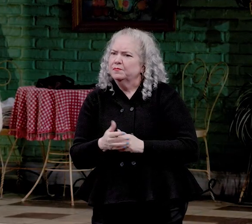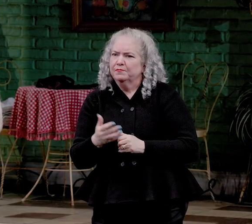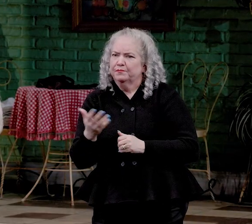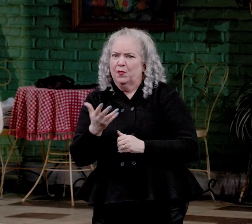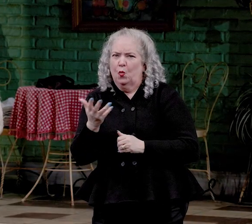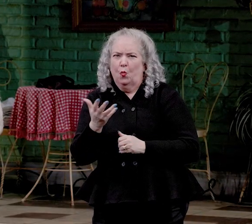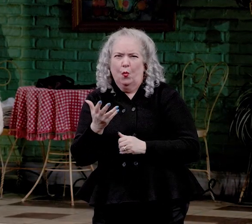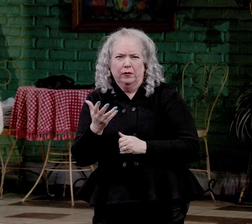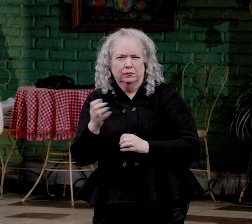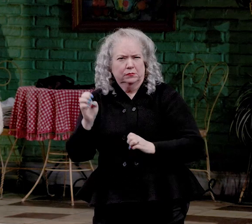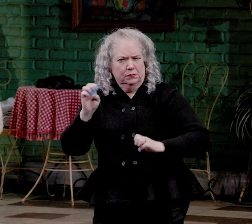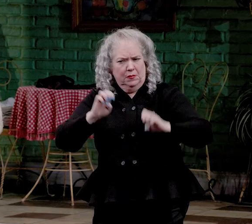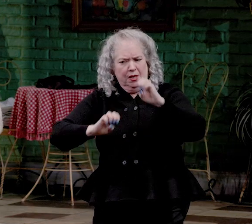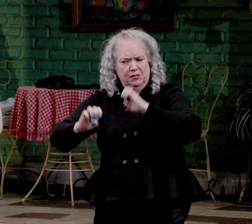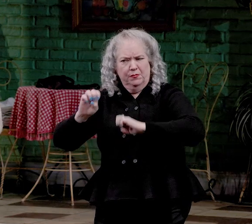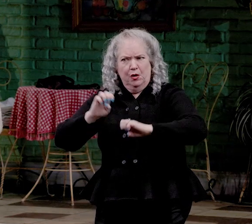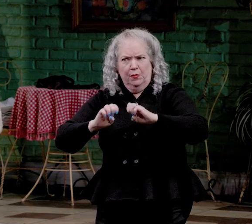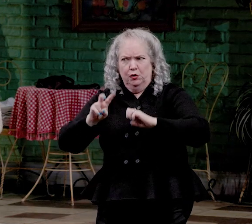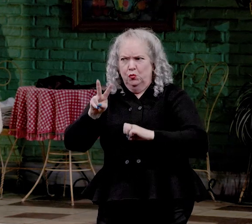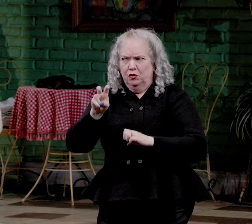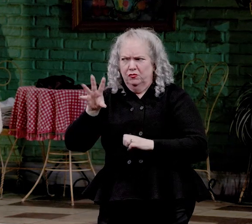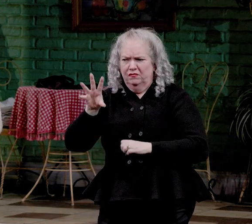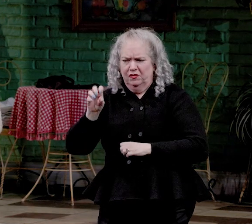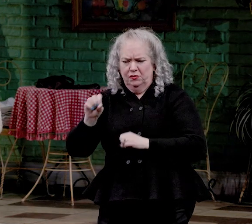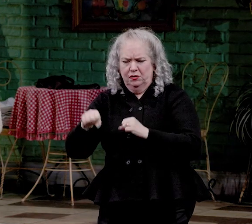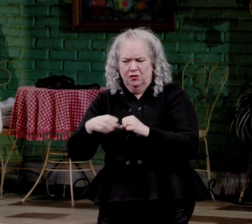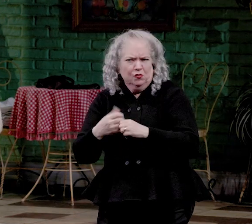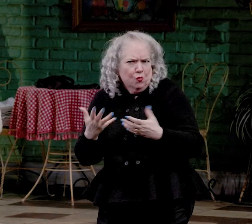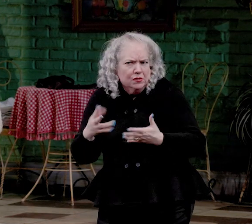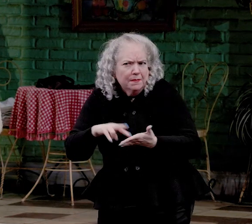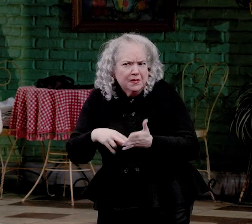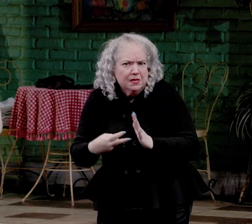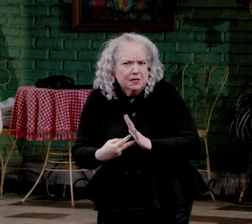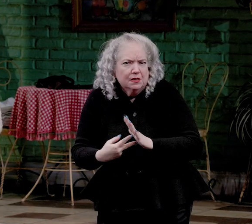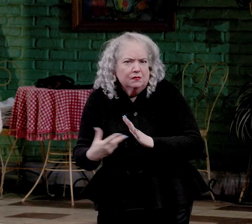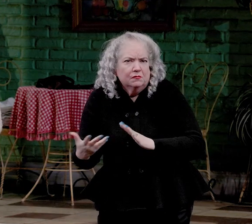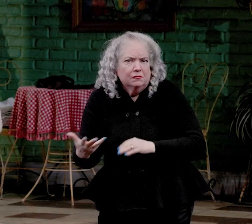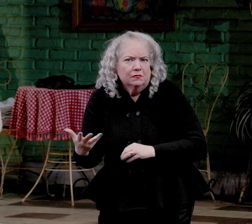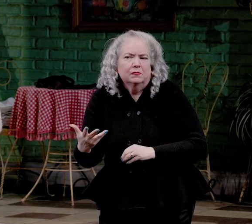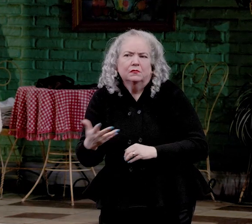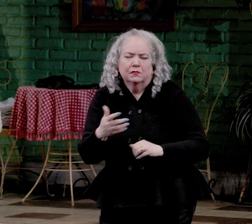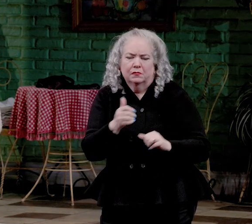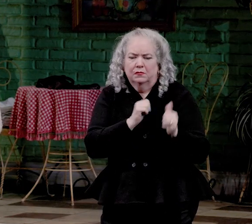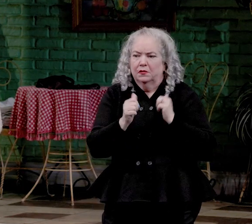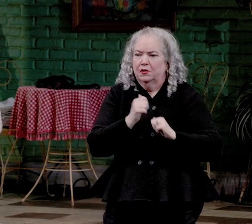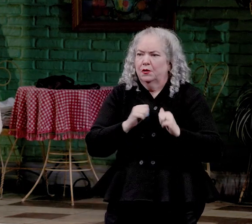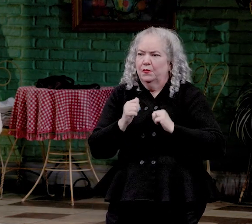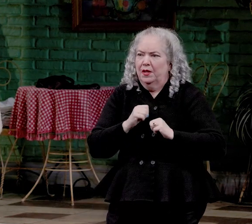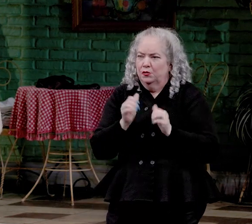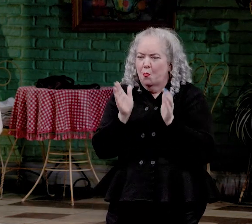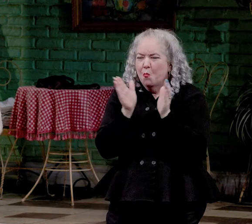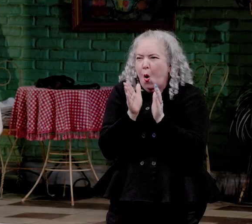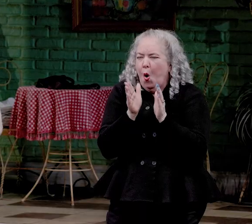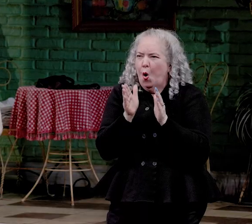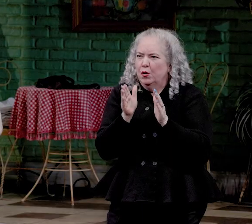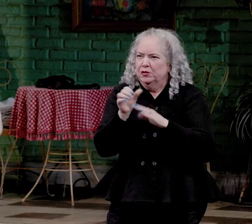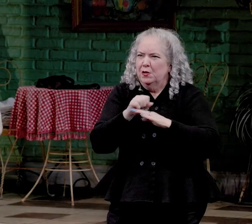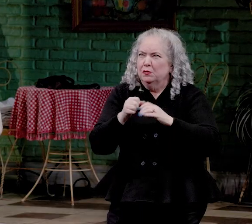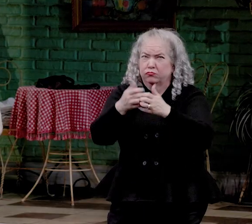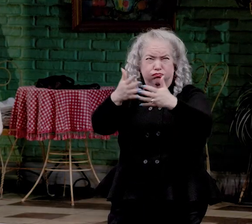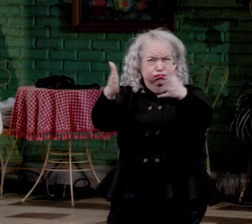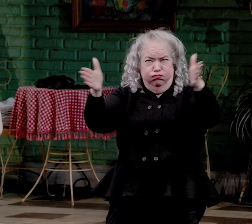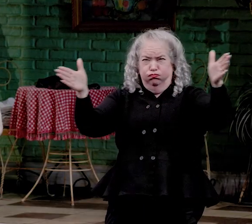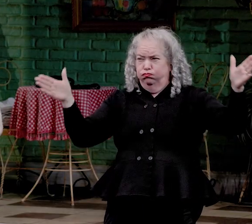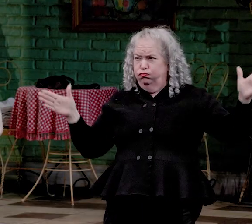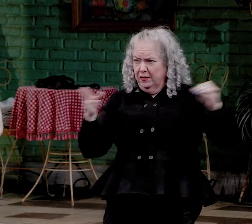at what experiment has meant for those kept at the margins. The play turns a small, intimate space into a national